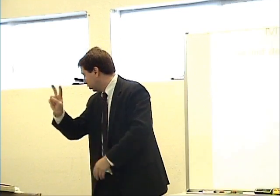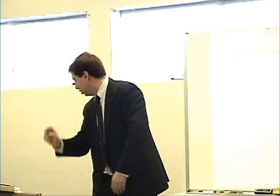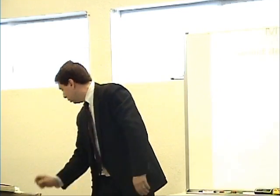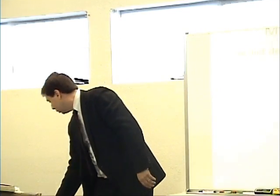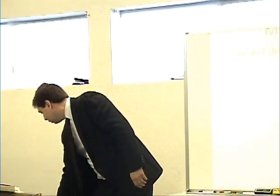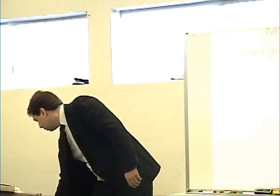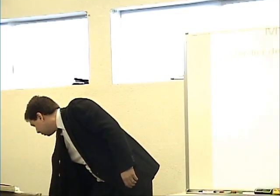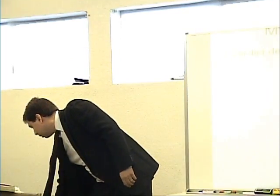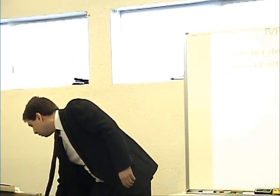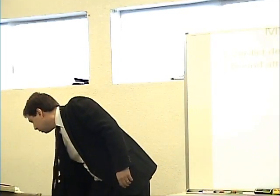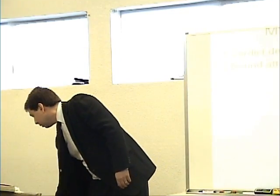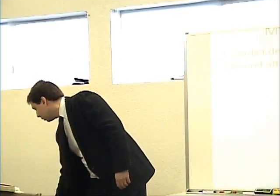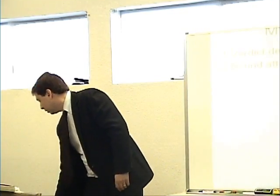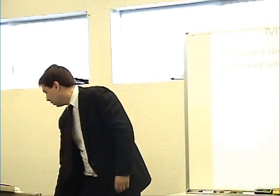2.